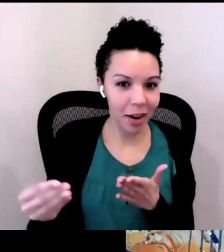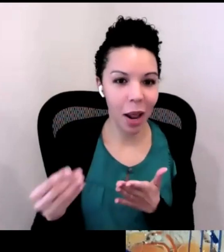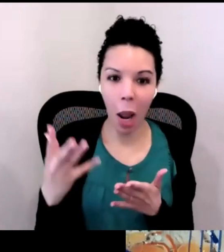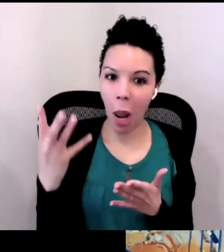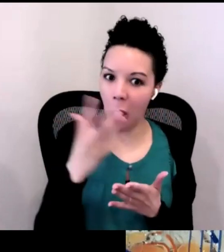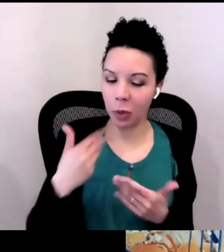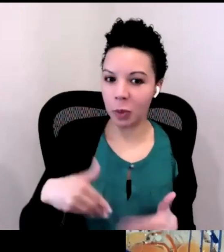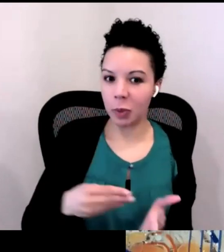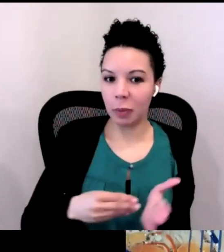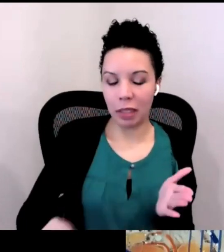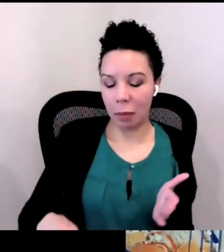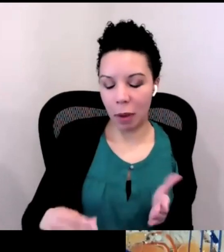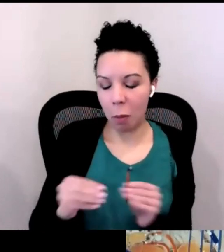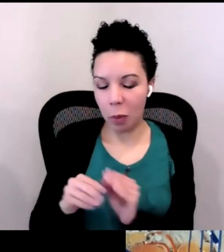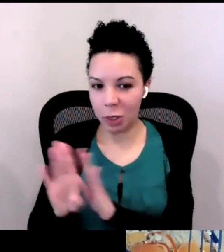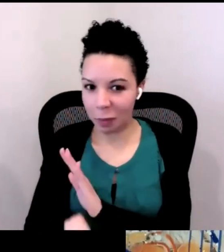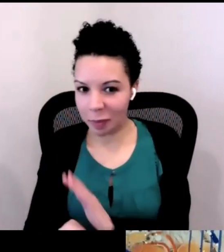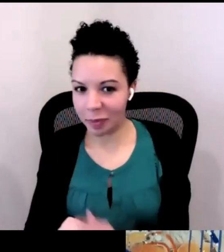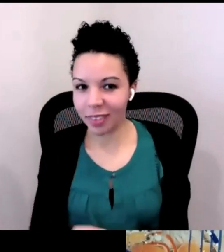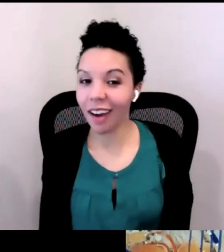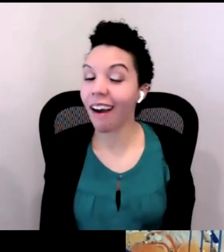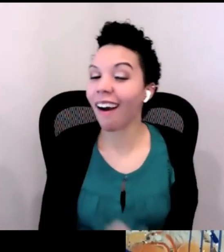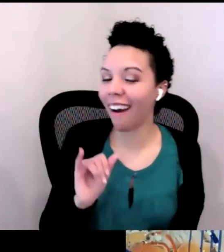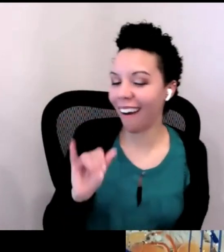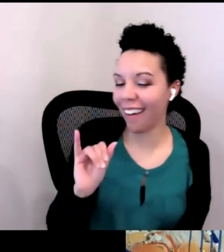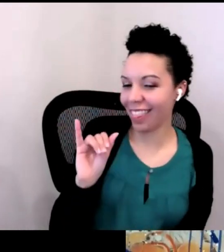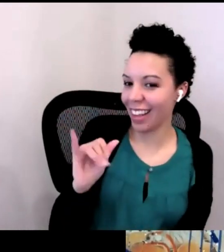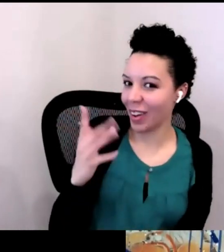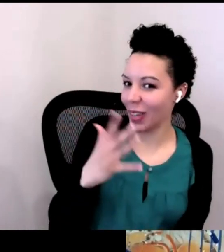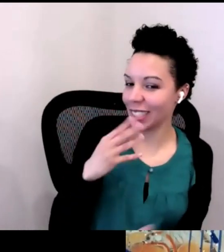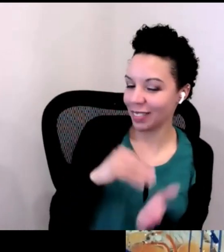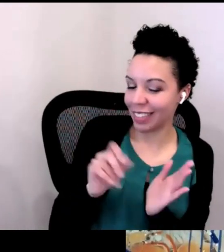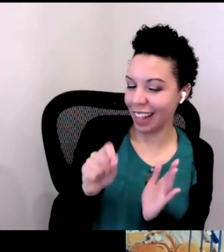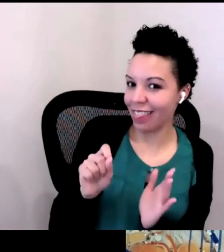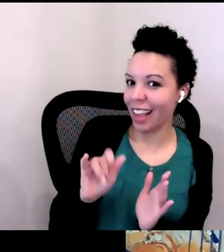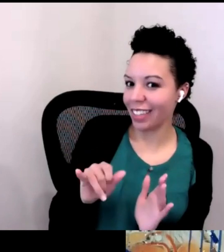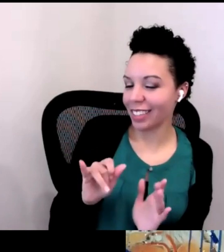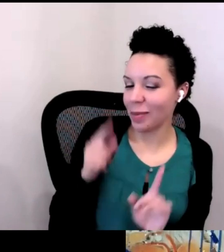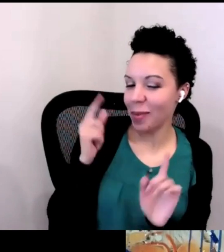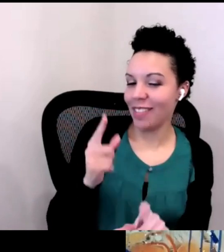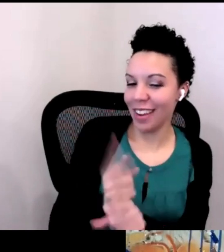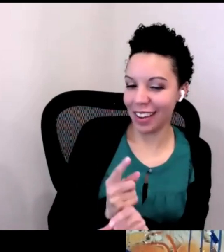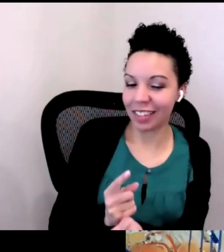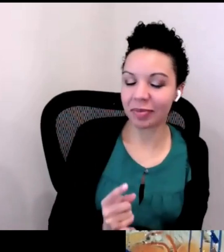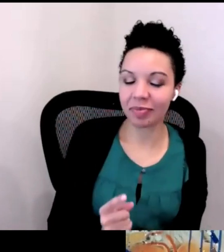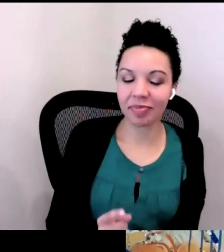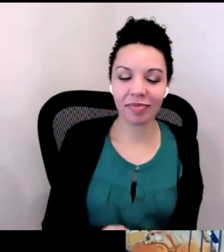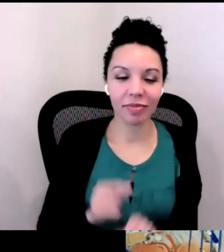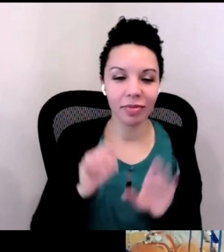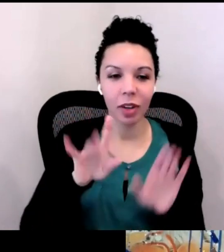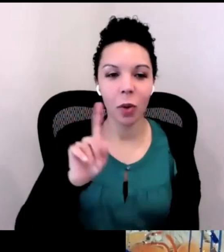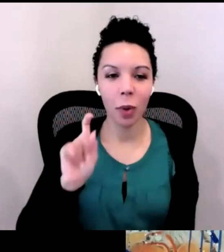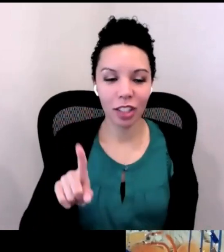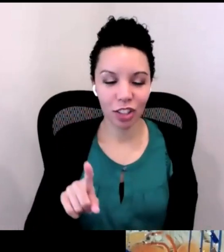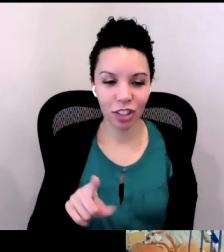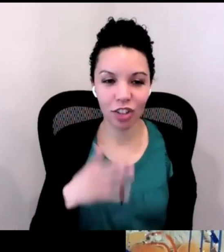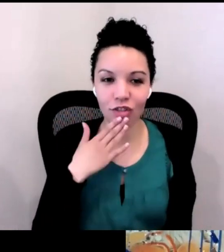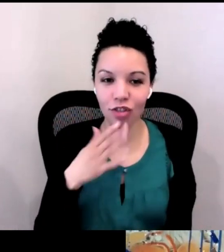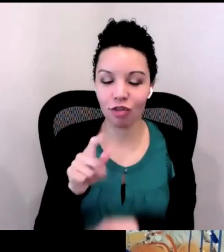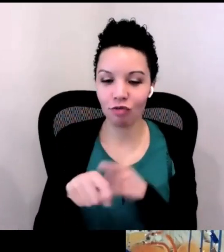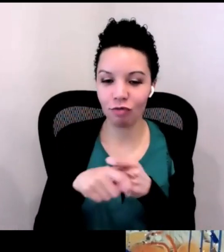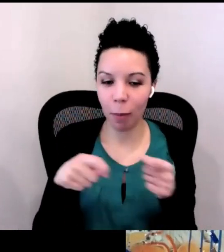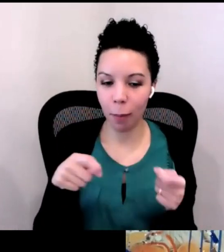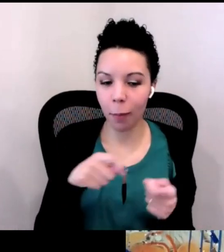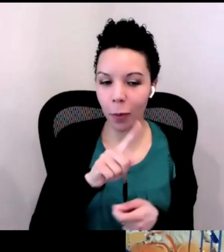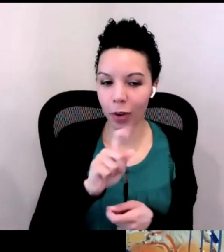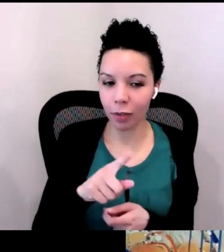more expensive than it is. And that's the whole game, right? You Yes. know, that's a great question. And it's a good wrap up question for this part of